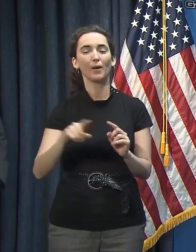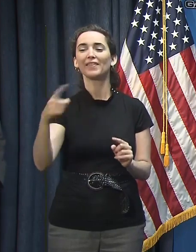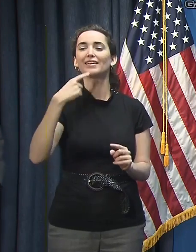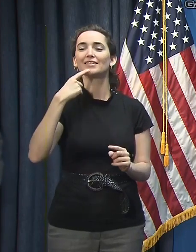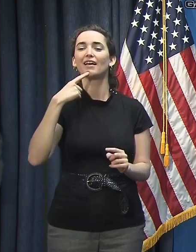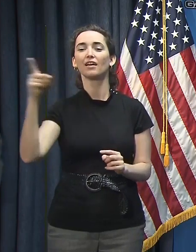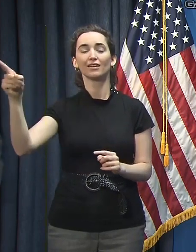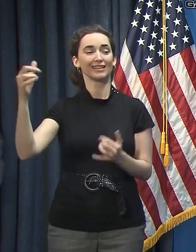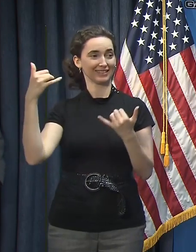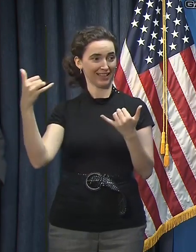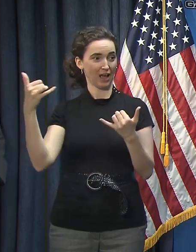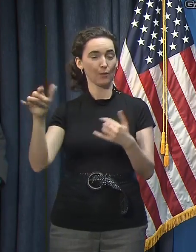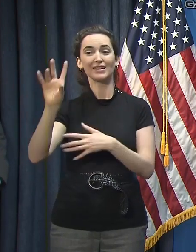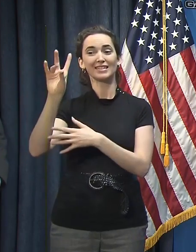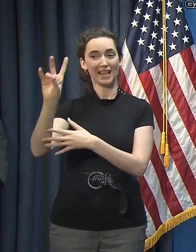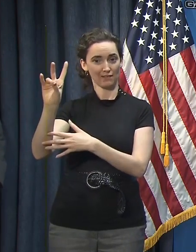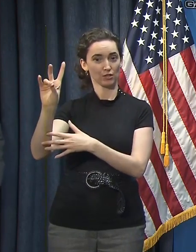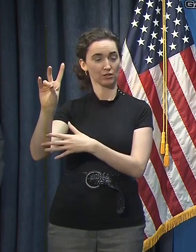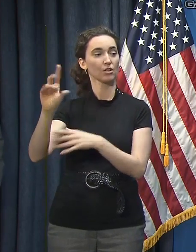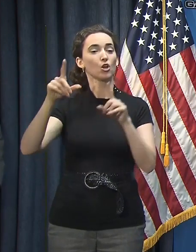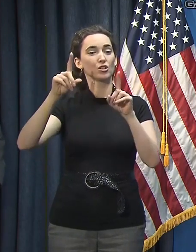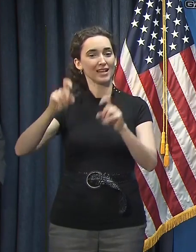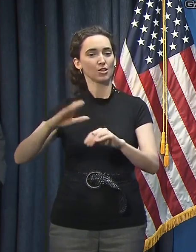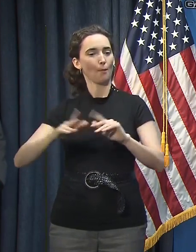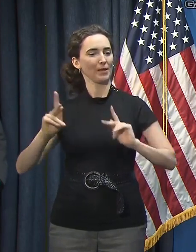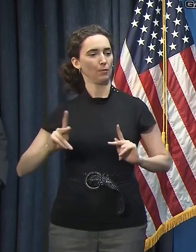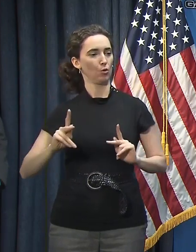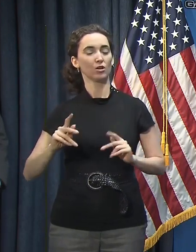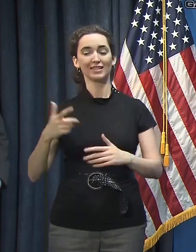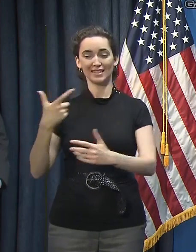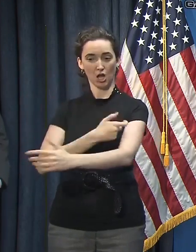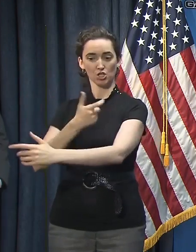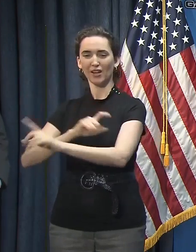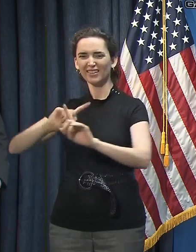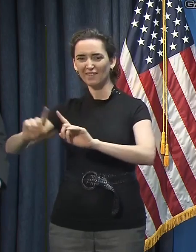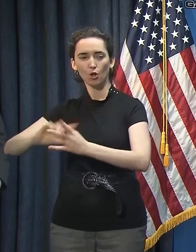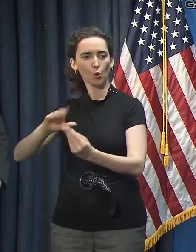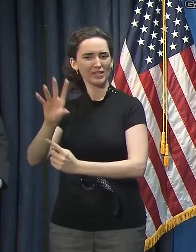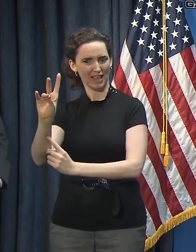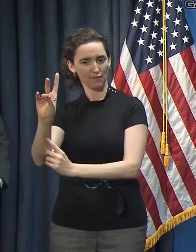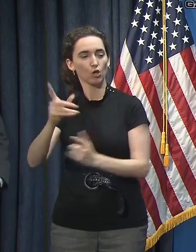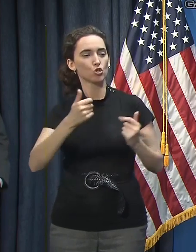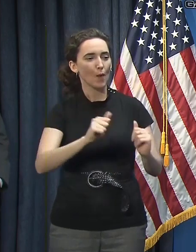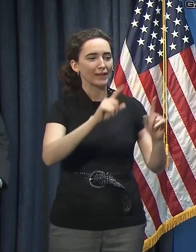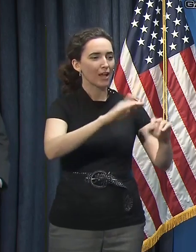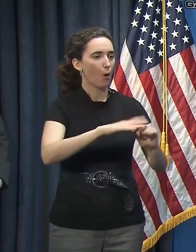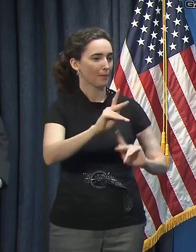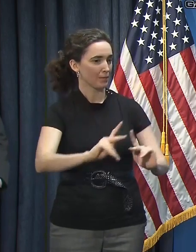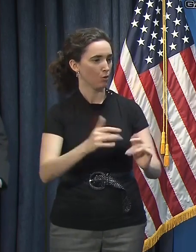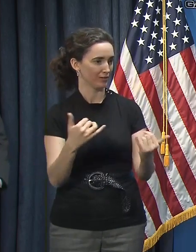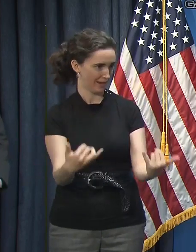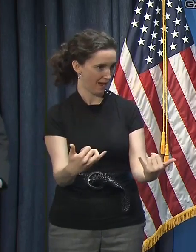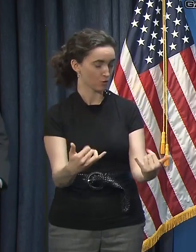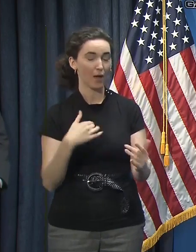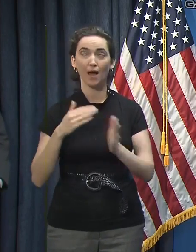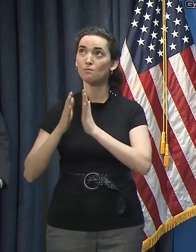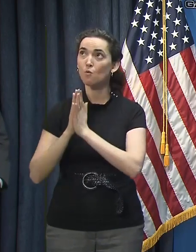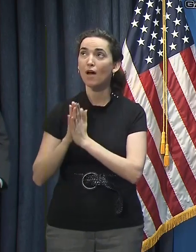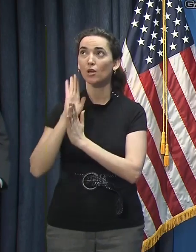seven human trials of vaccines underway right now. So I'm going to pray for